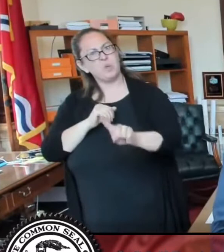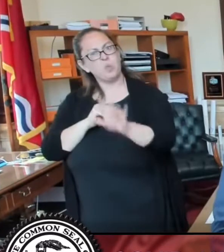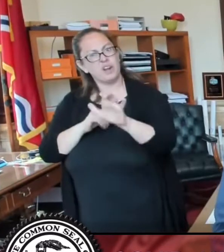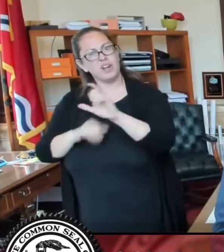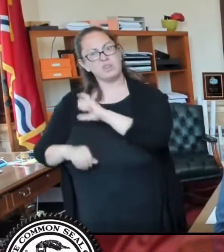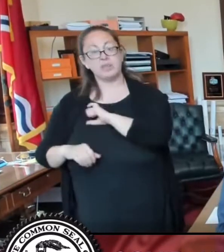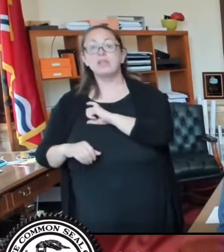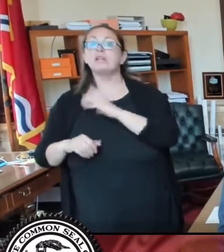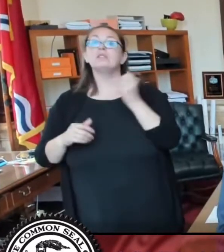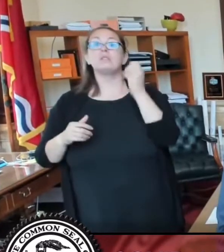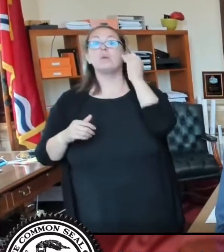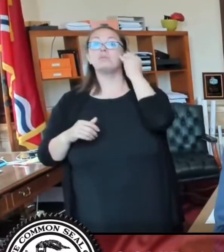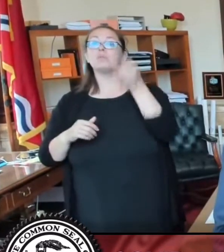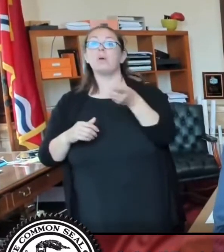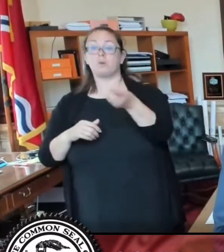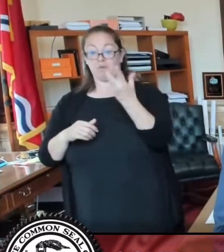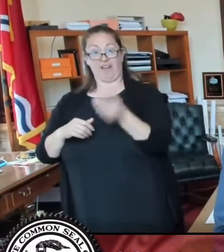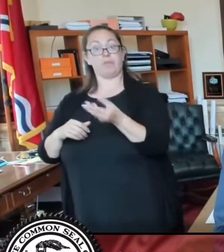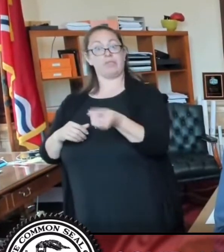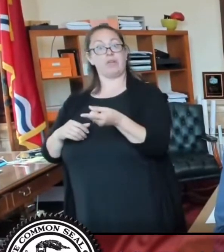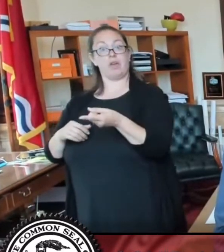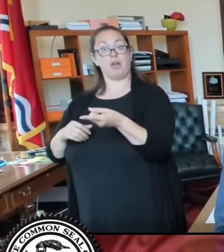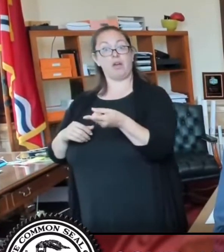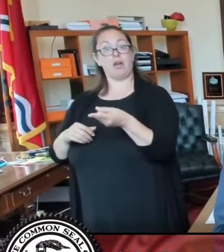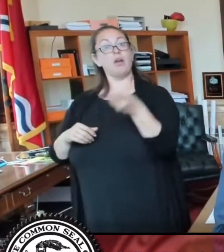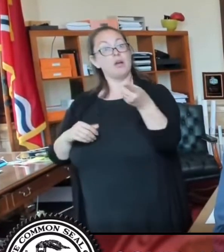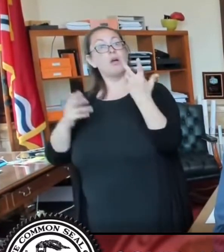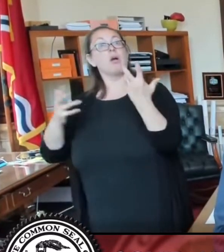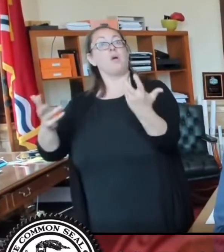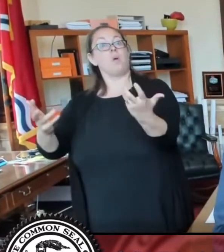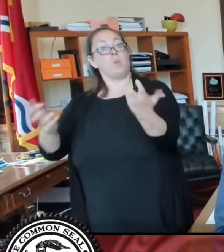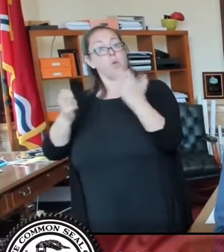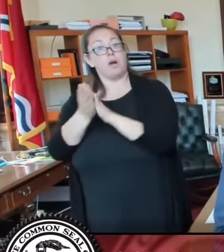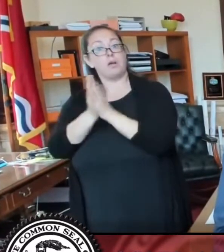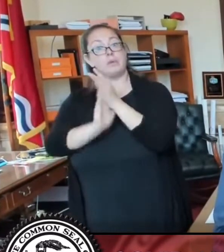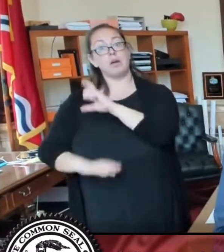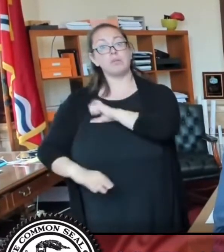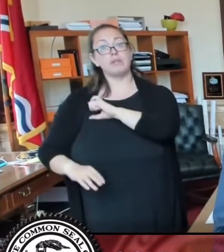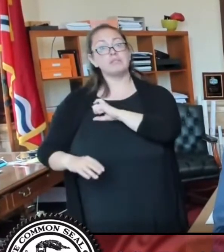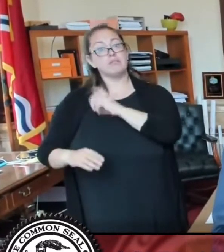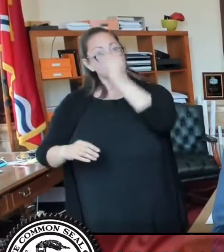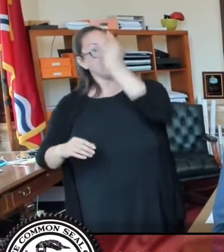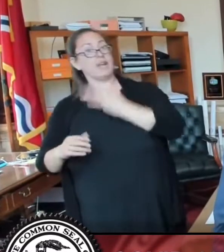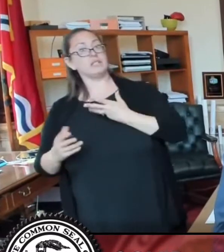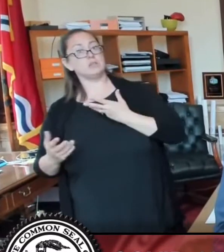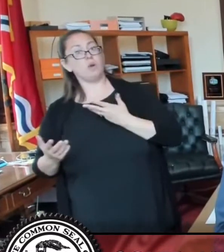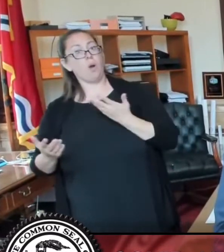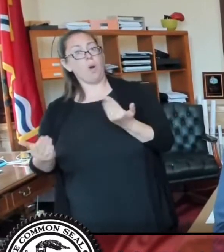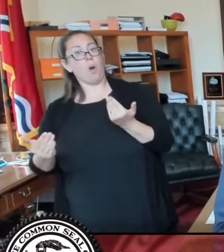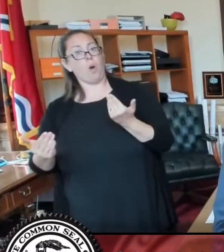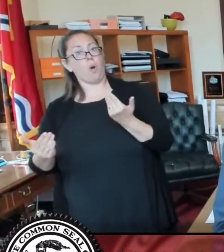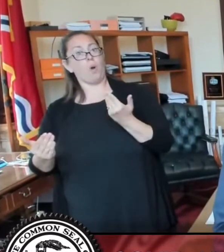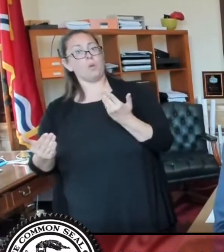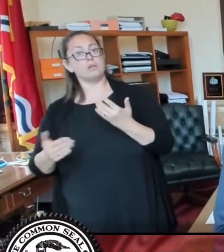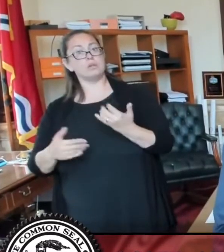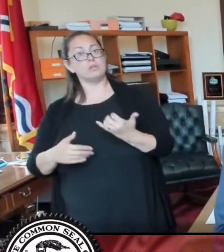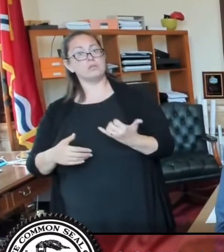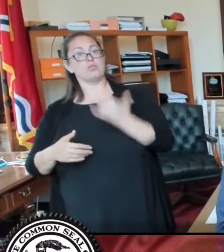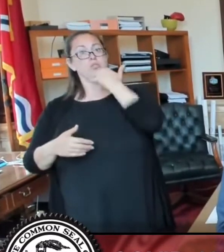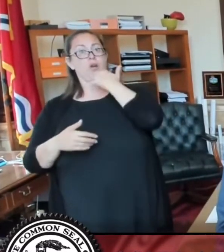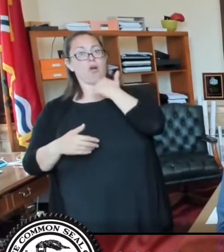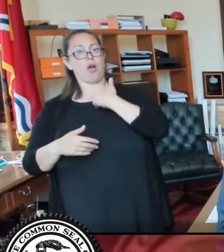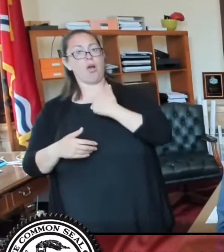officers. So if you're out there and you want to be a police officers, please call us and let us know. We would like to have